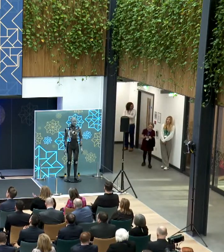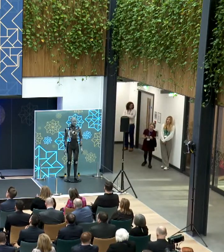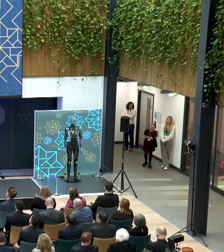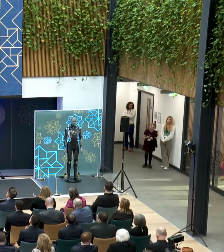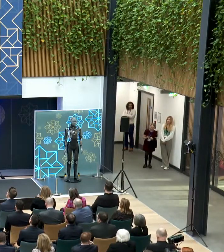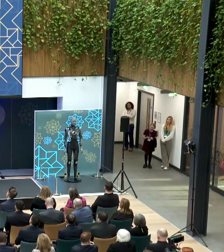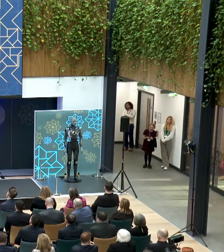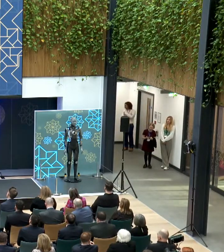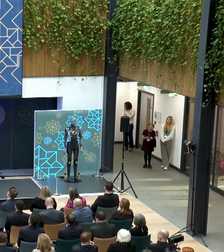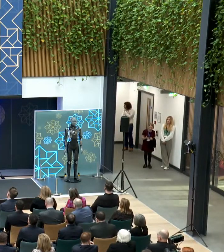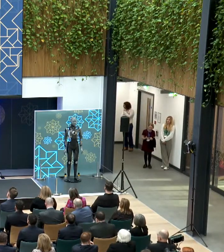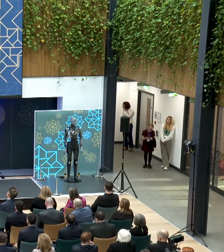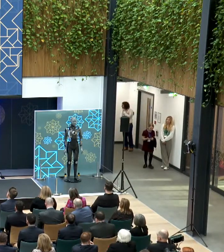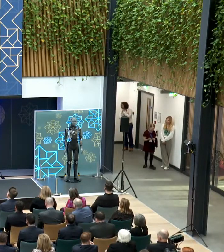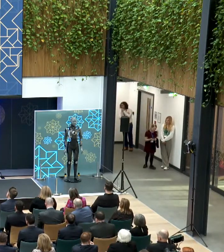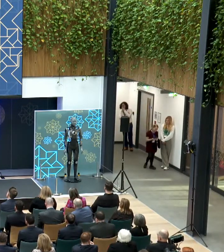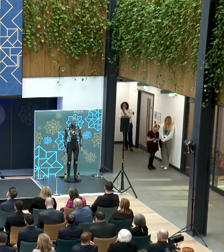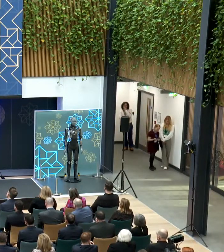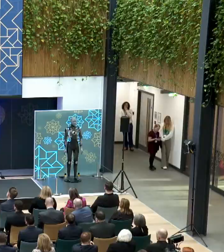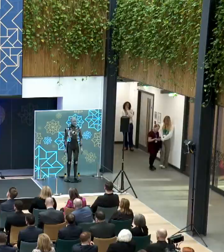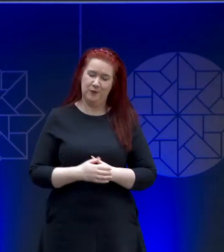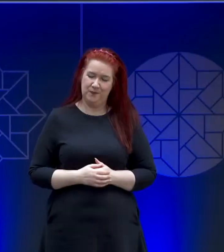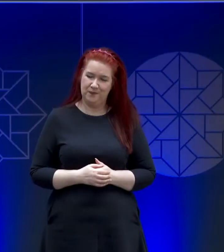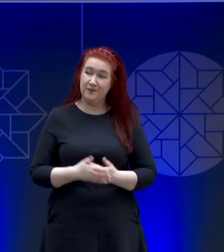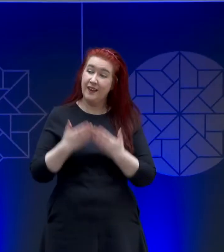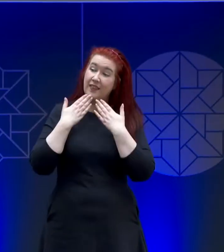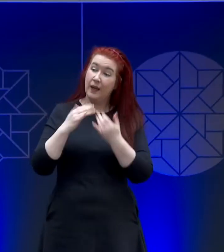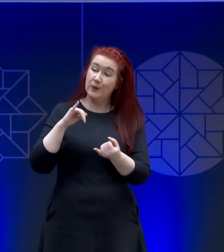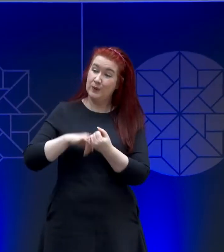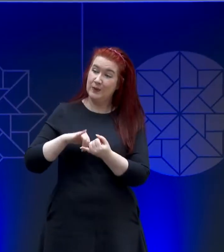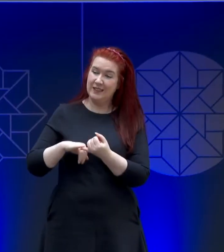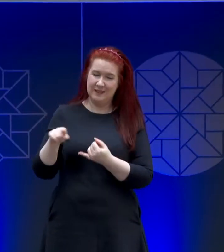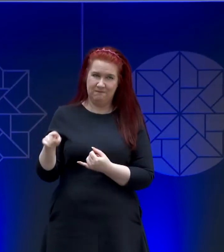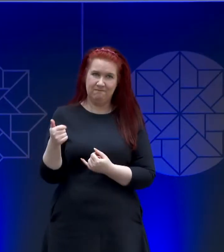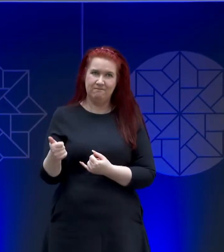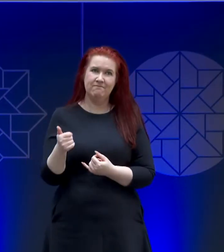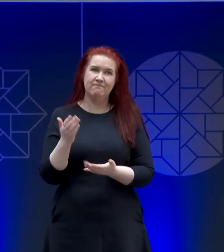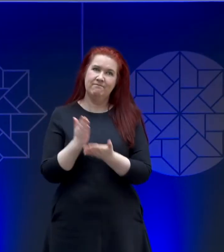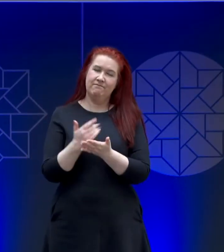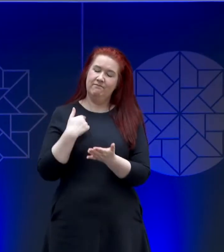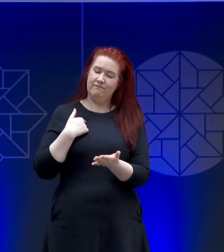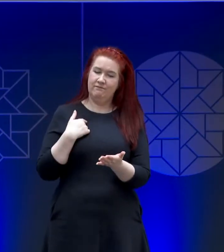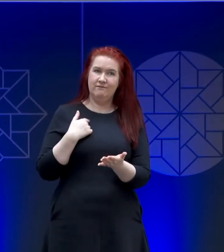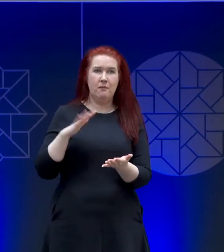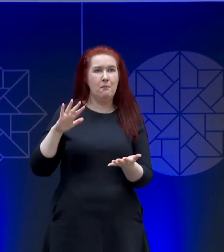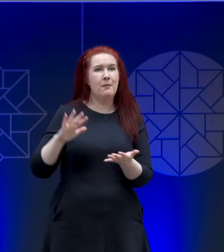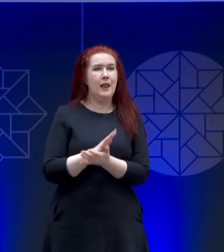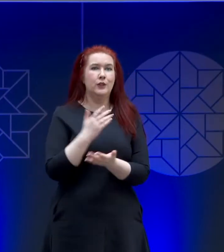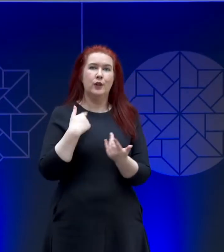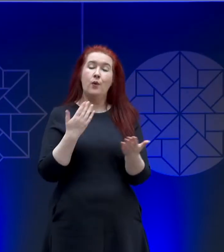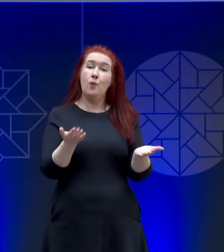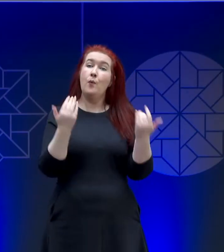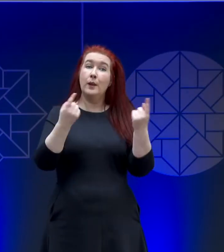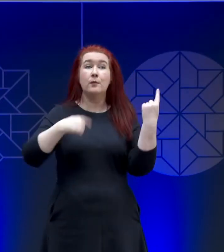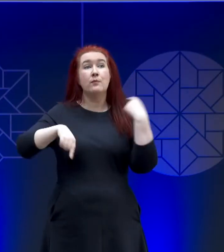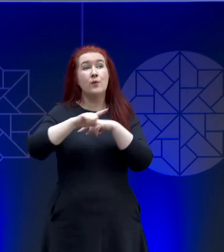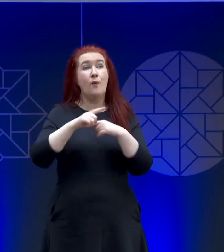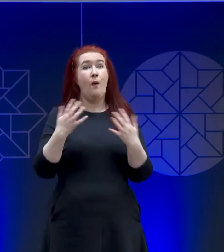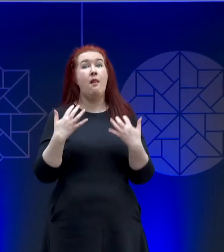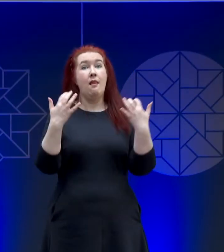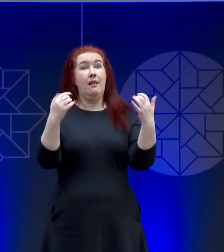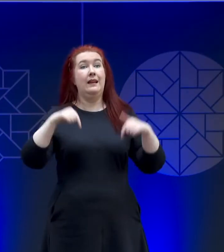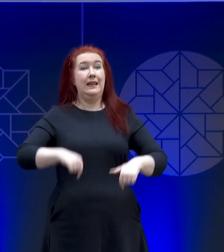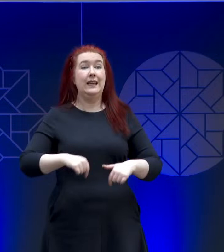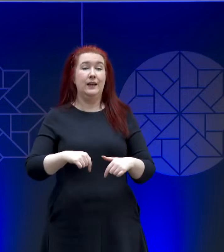Thank you. Thank you very much indeed, Stuart. It is my very great pleasure to welcome you all here to